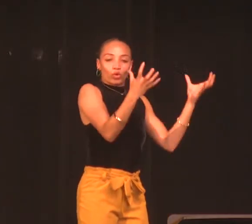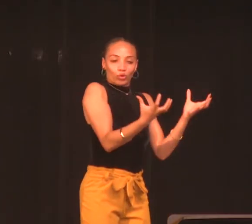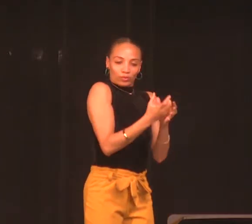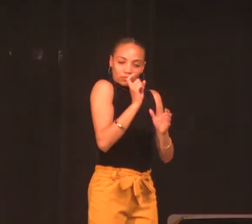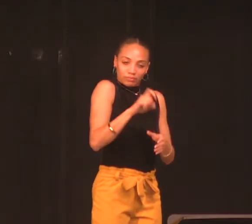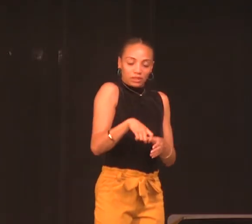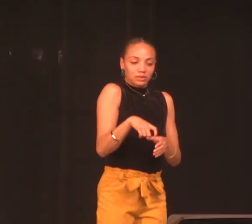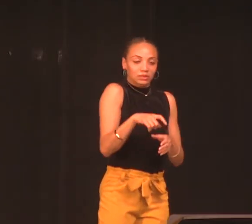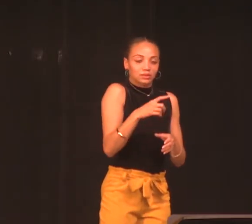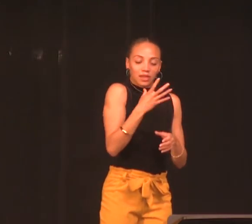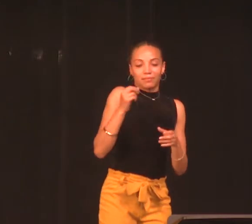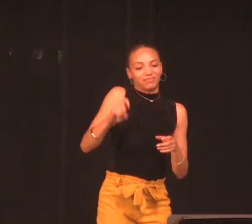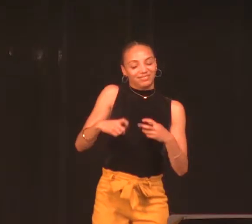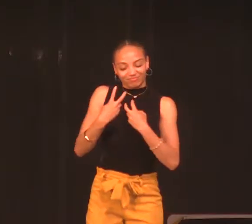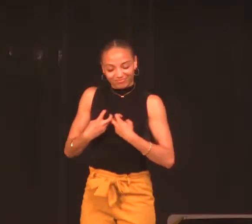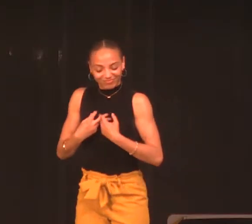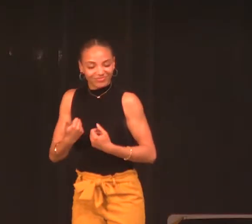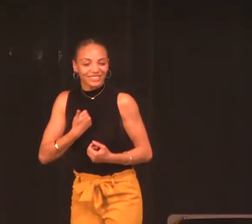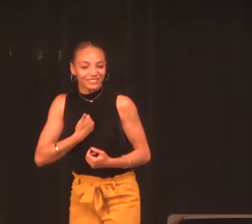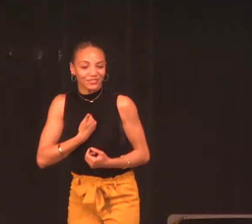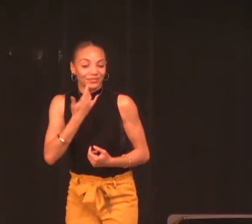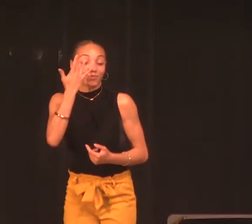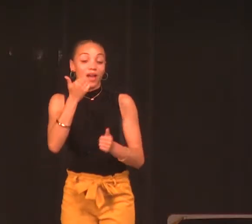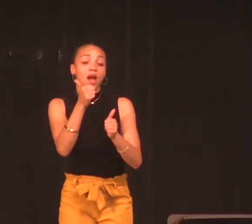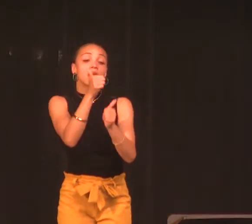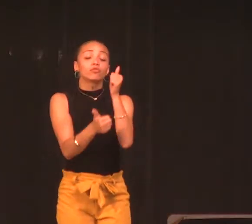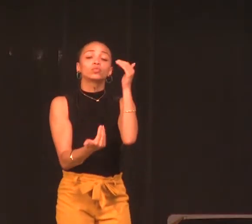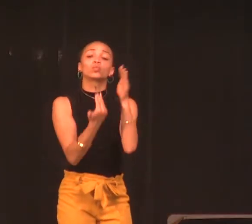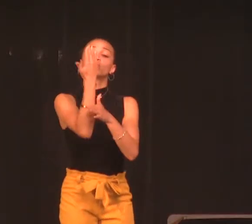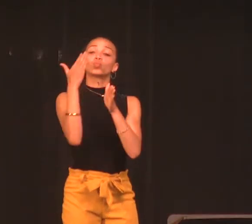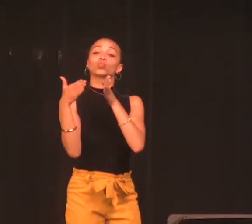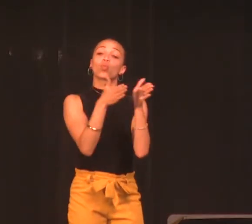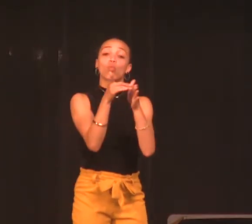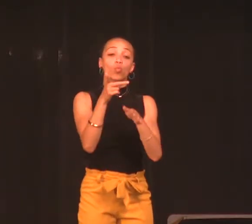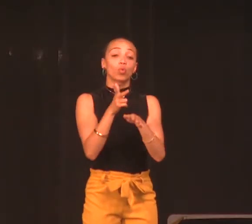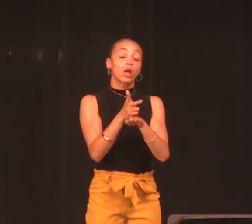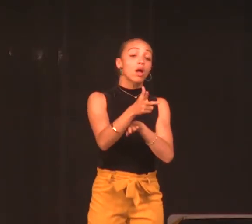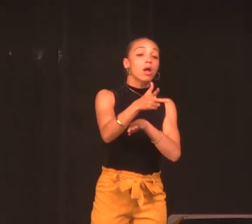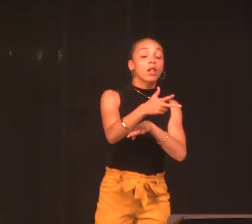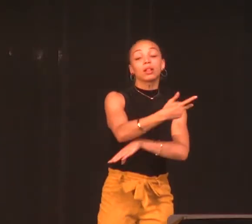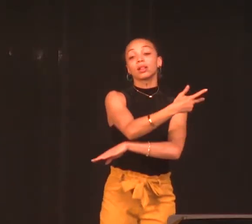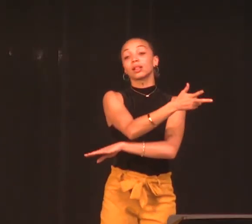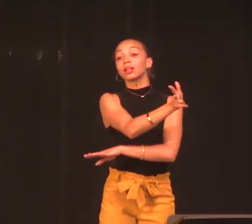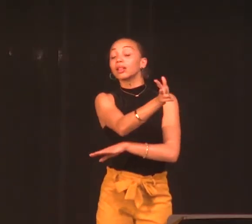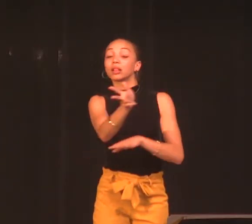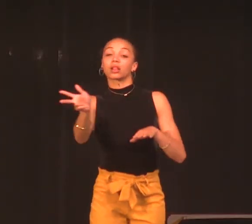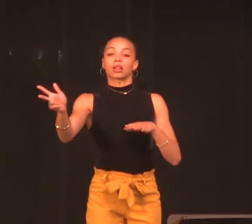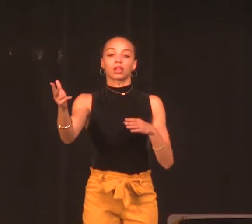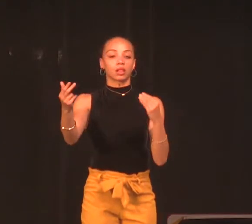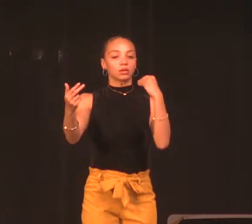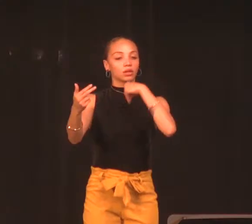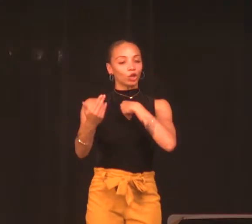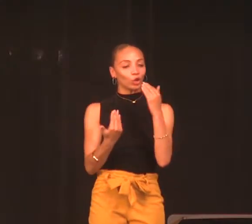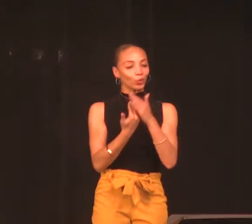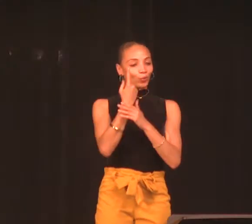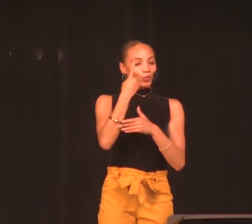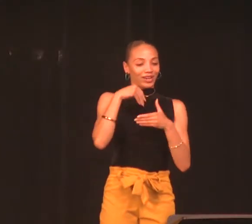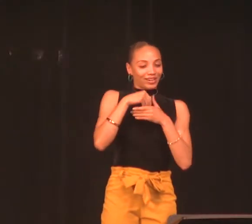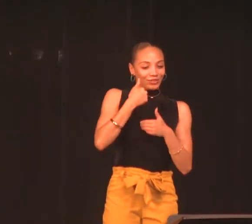it all in. Absorb the world. Reflect on who you are and continue to grow. Again, that journey is going to